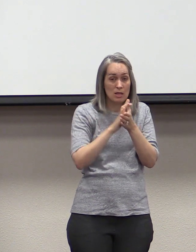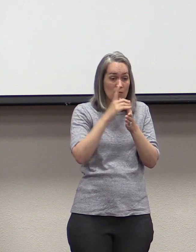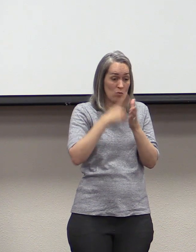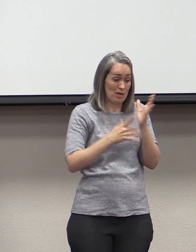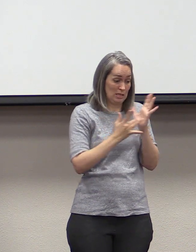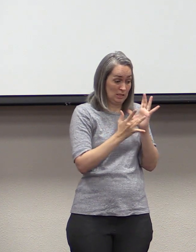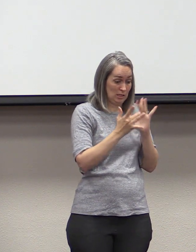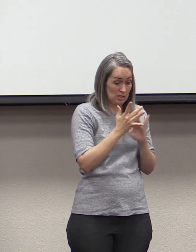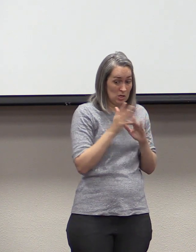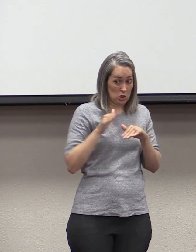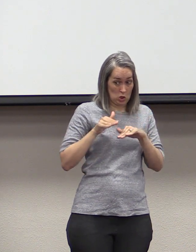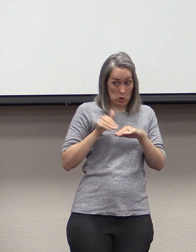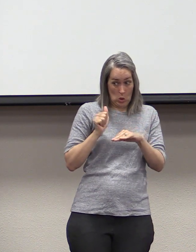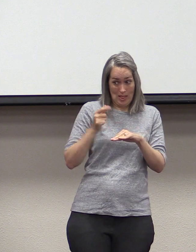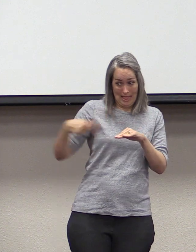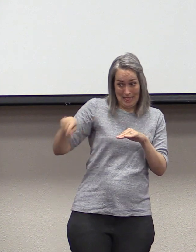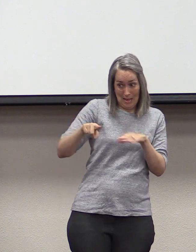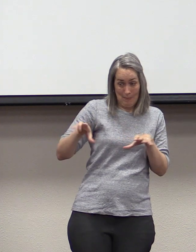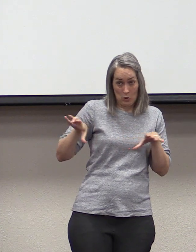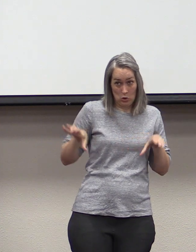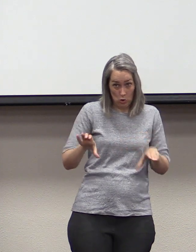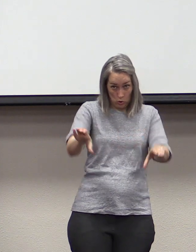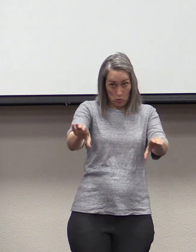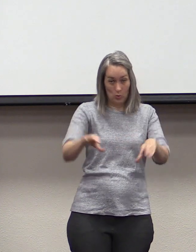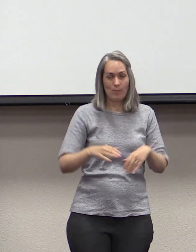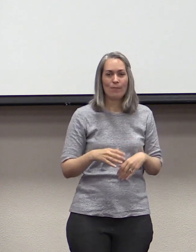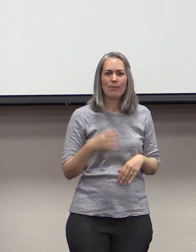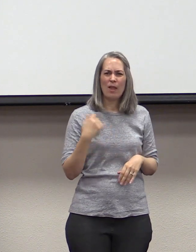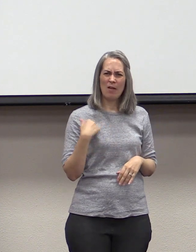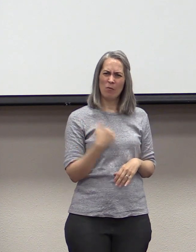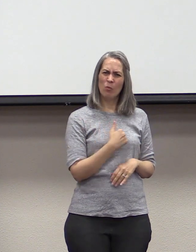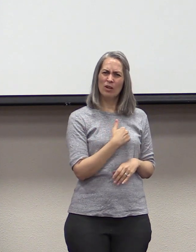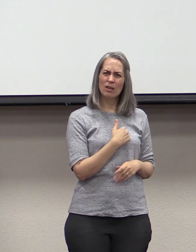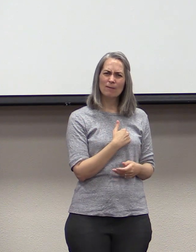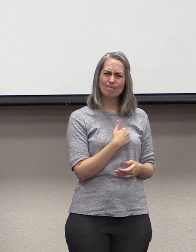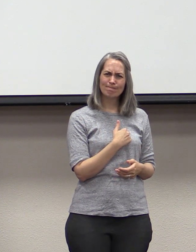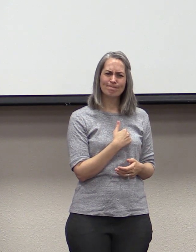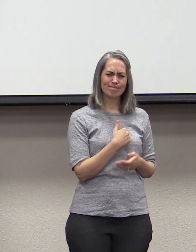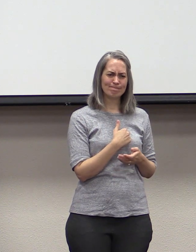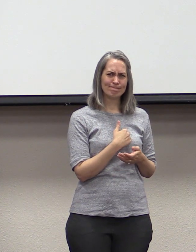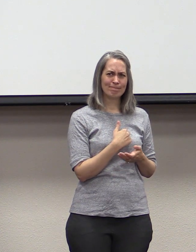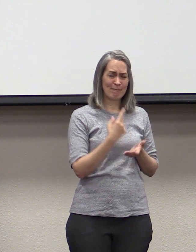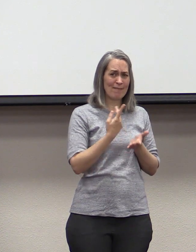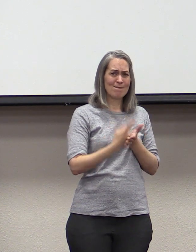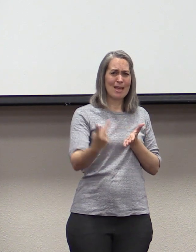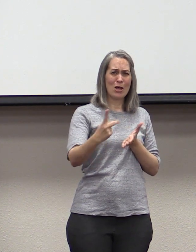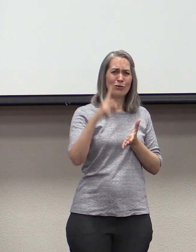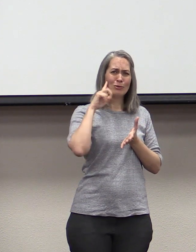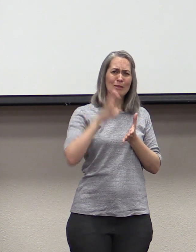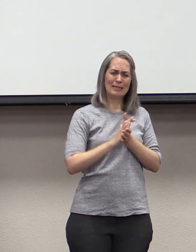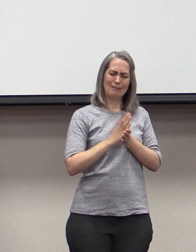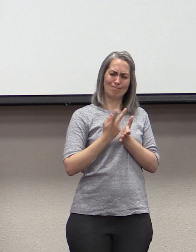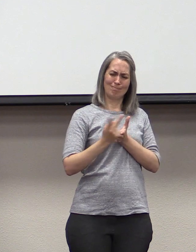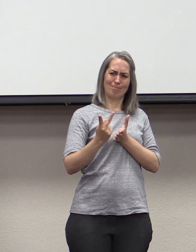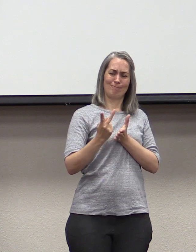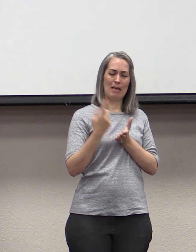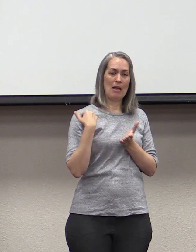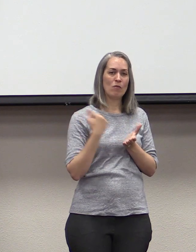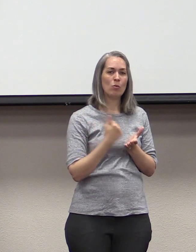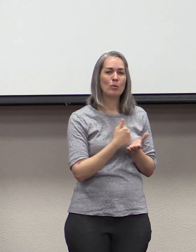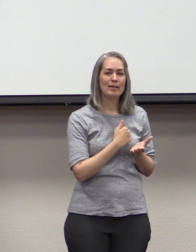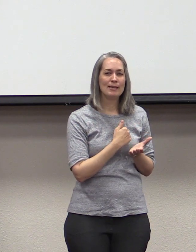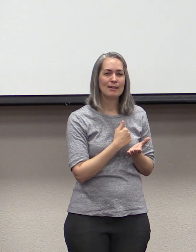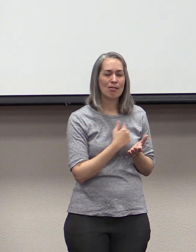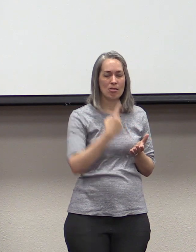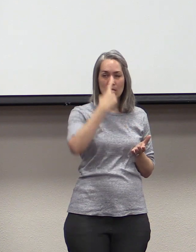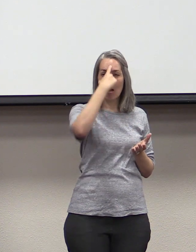had called them to do. How many times have we failed to believe? How many times have